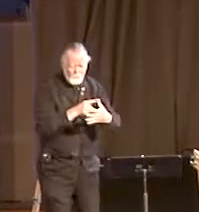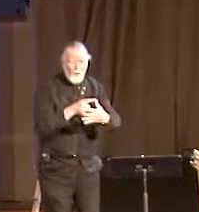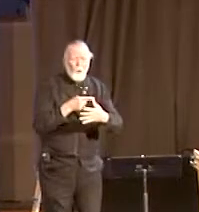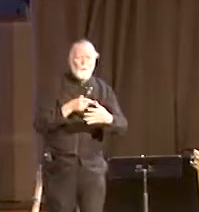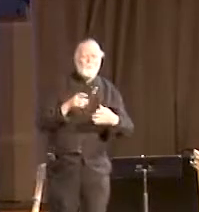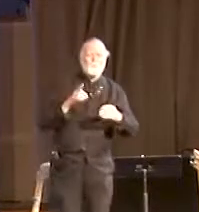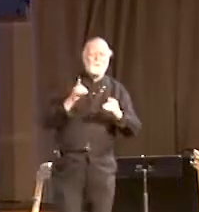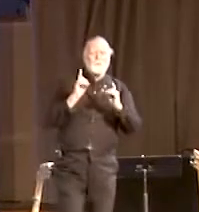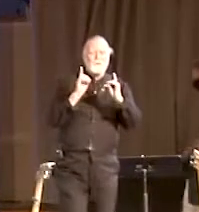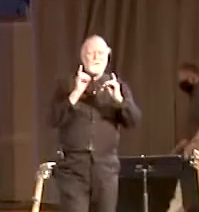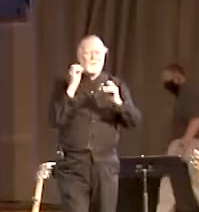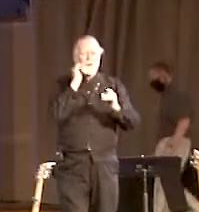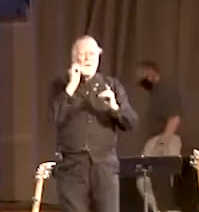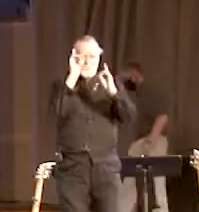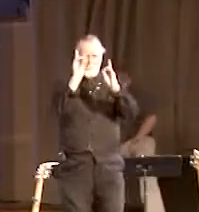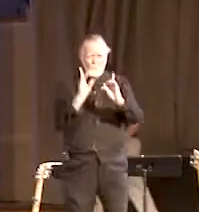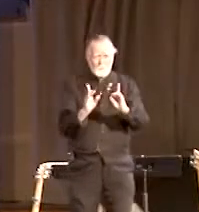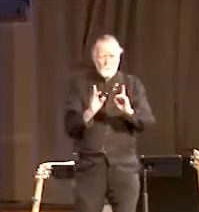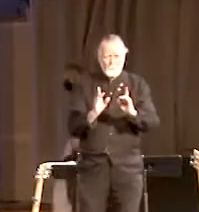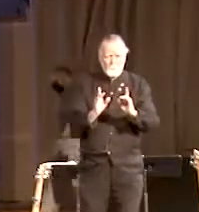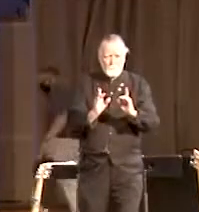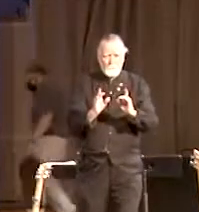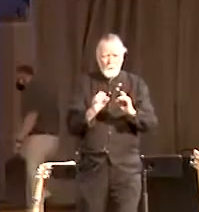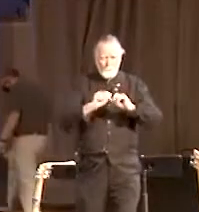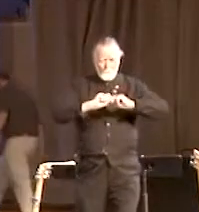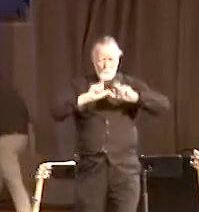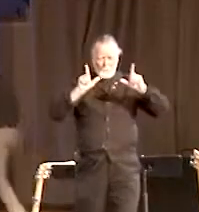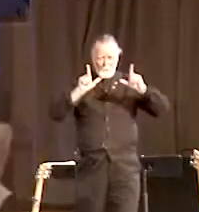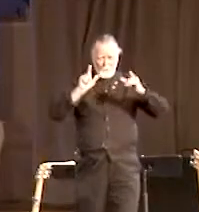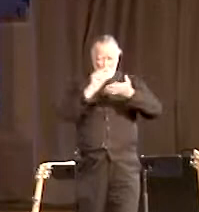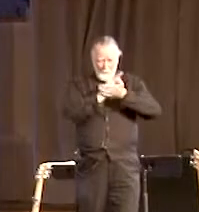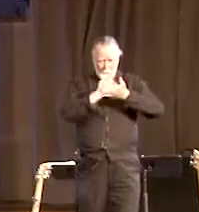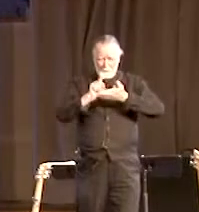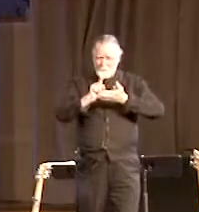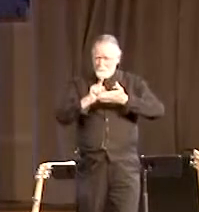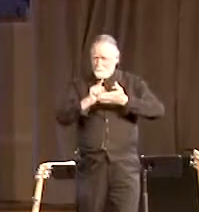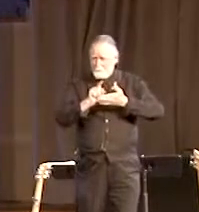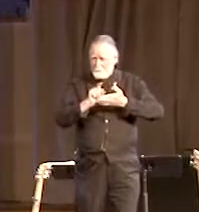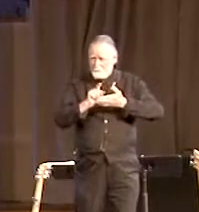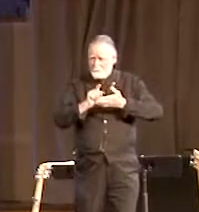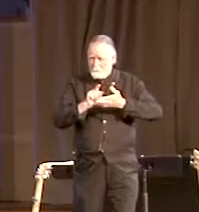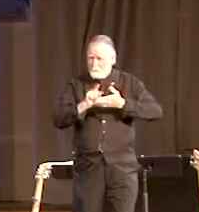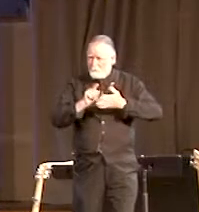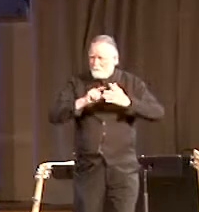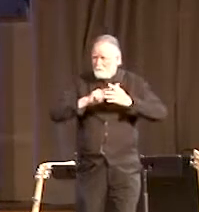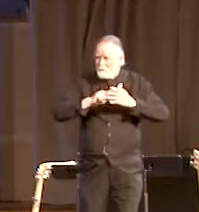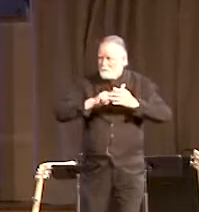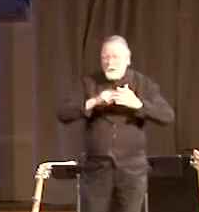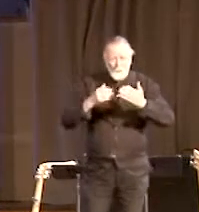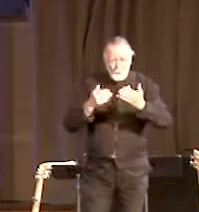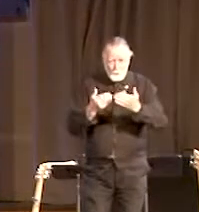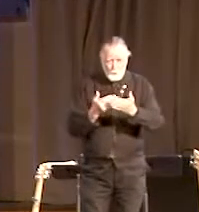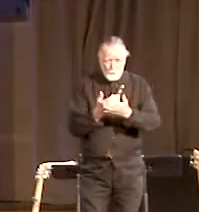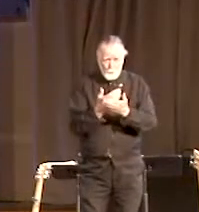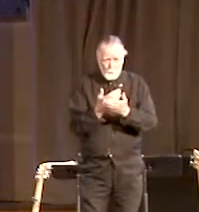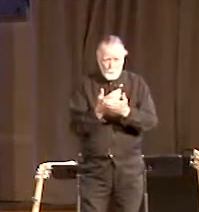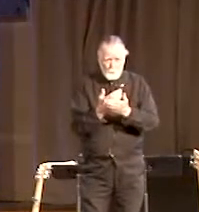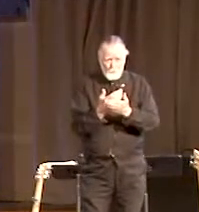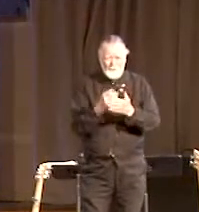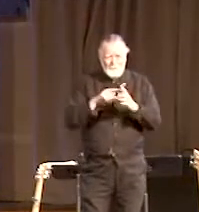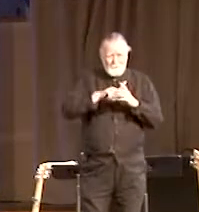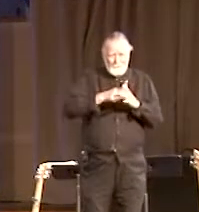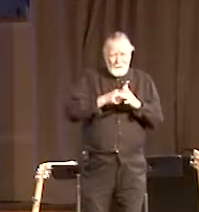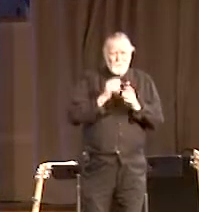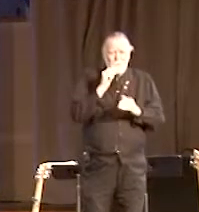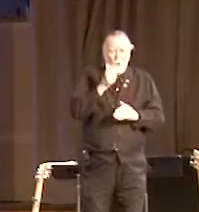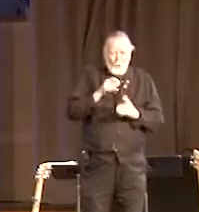devotionals, and then he took a break here for about a week. Because he was starting a new series starting